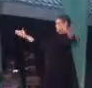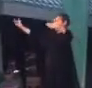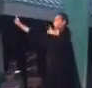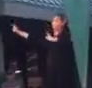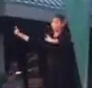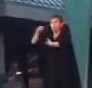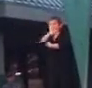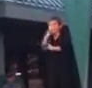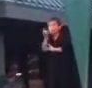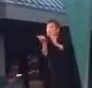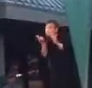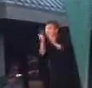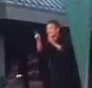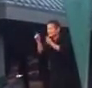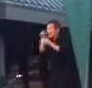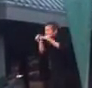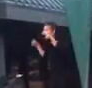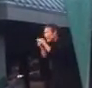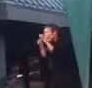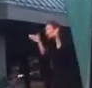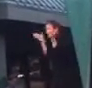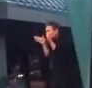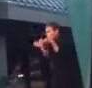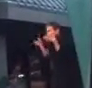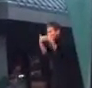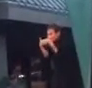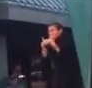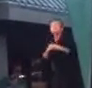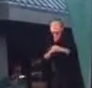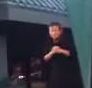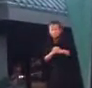avoid large spaces. Keep to small.